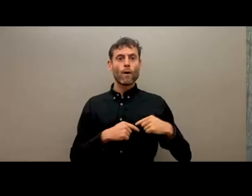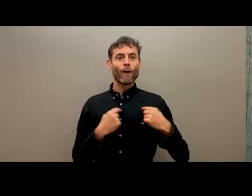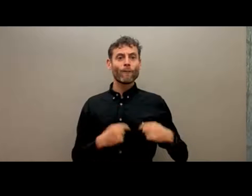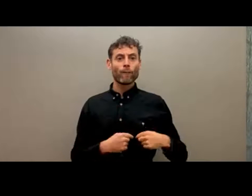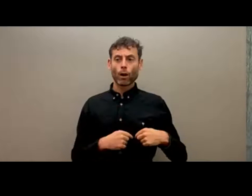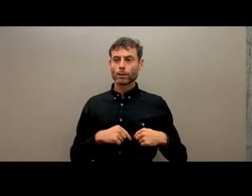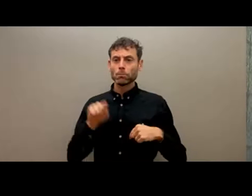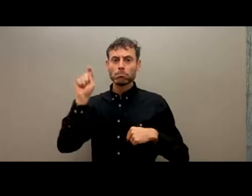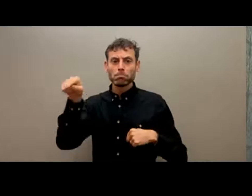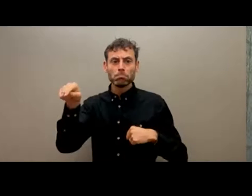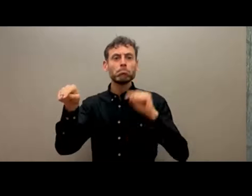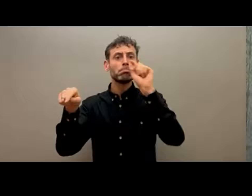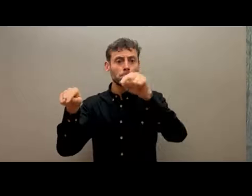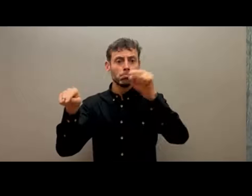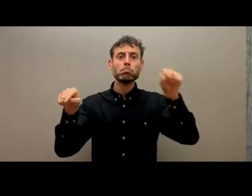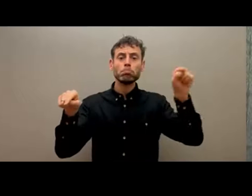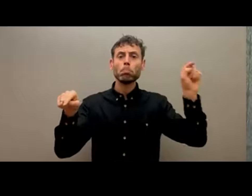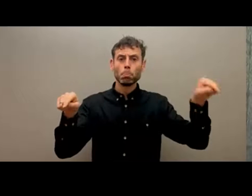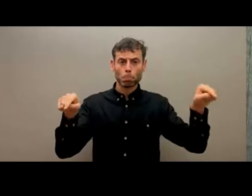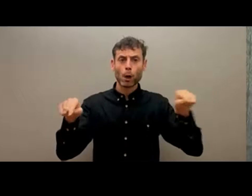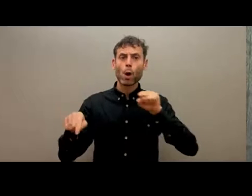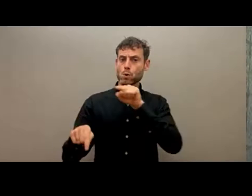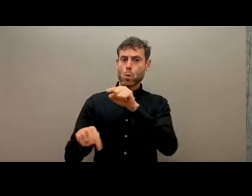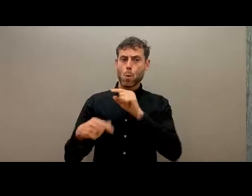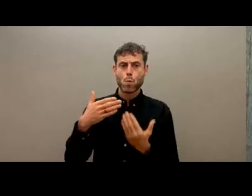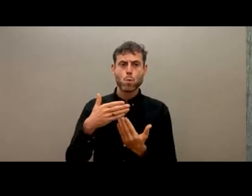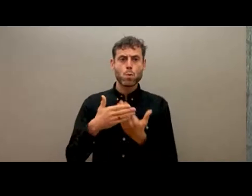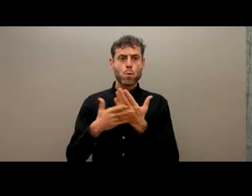seen agencies beginning to engage in